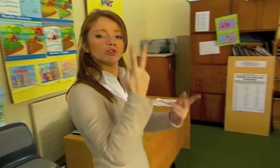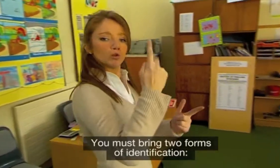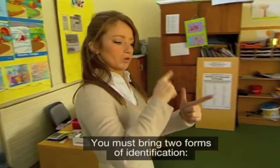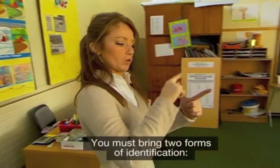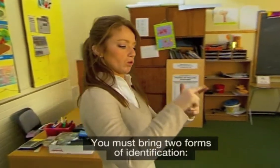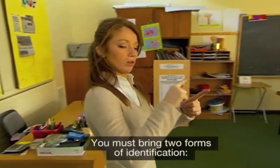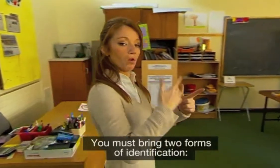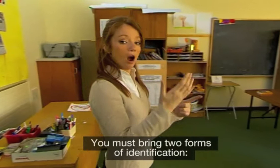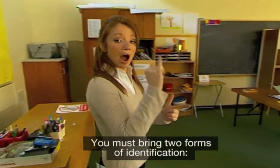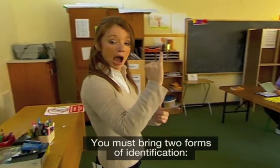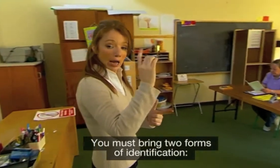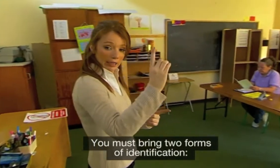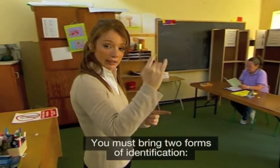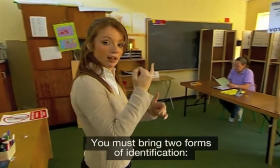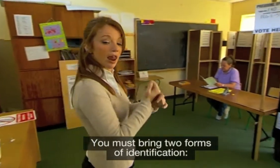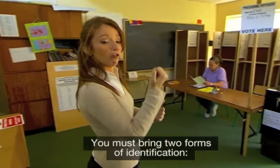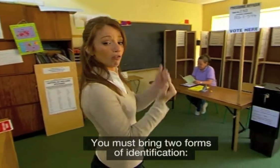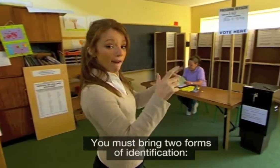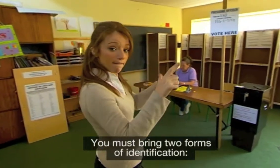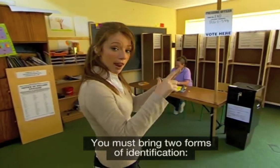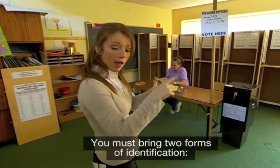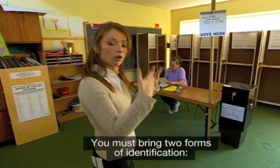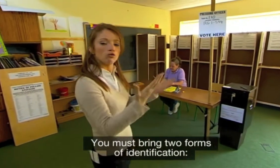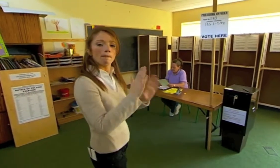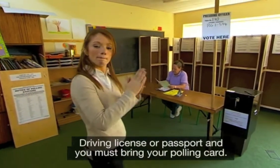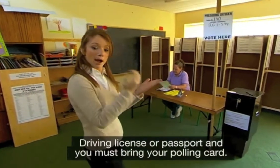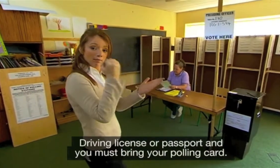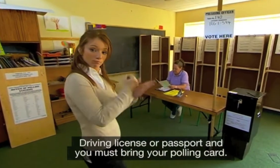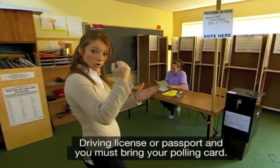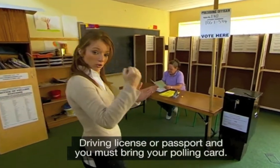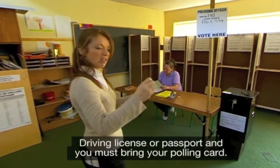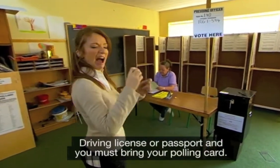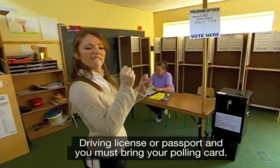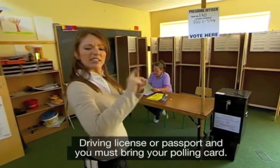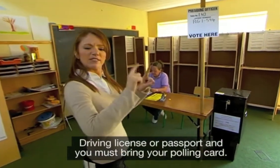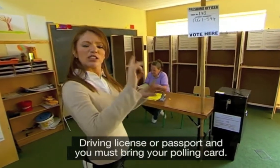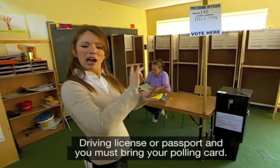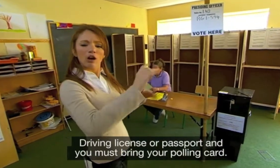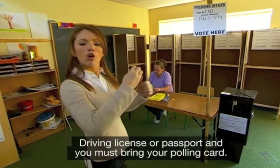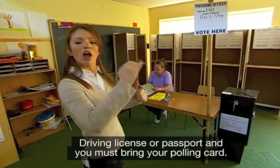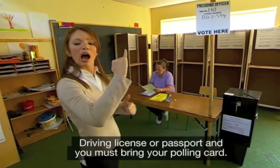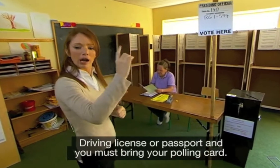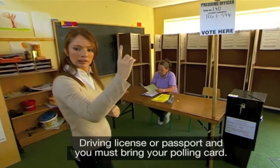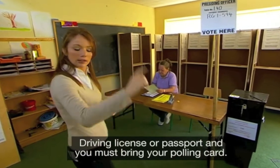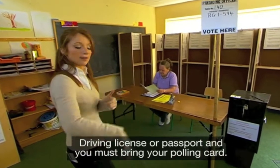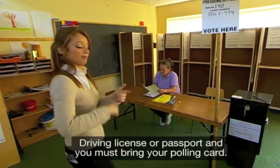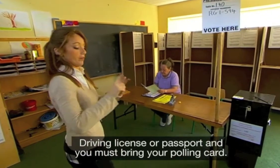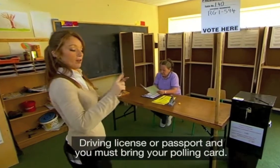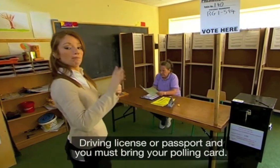You must bring 2 forms of identification, driving licence or passport. And you must bring your